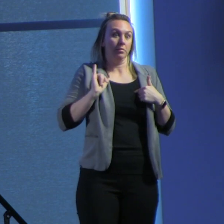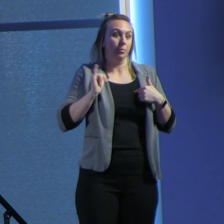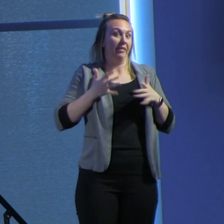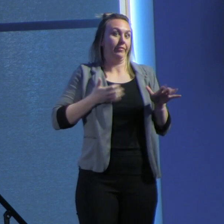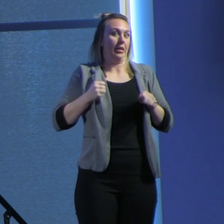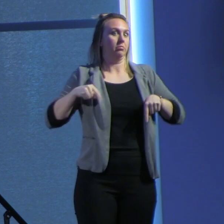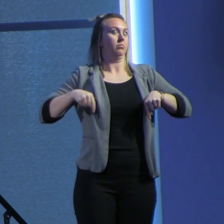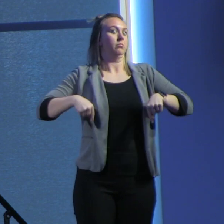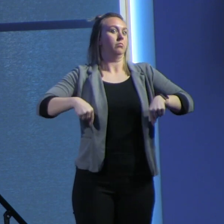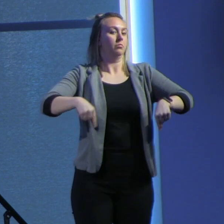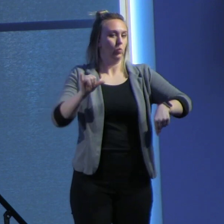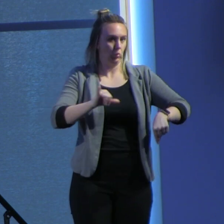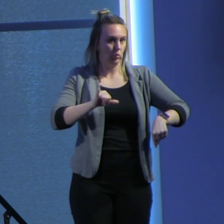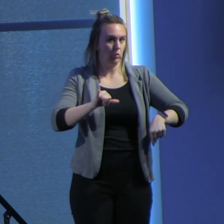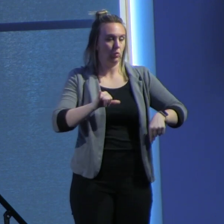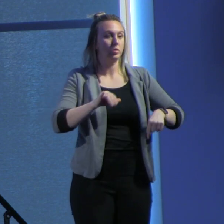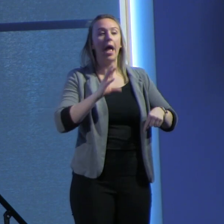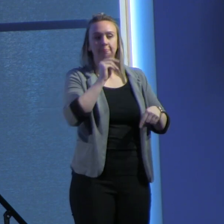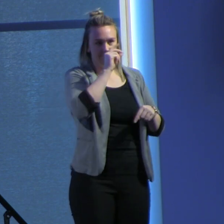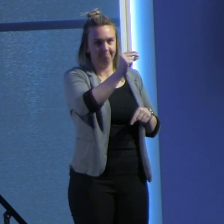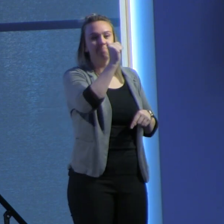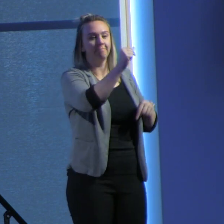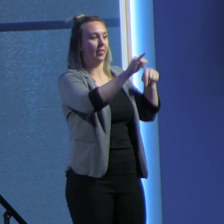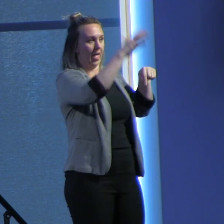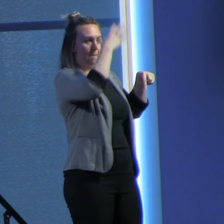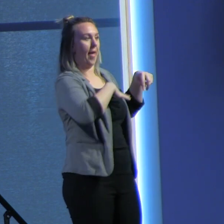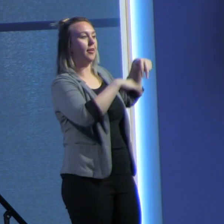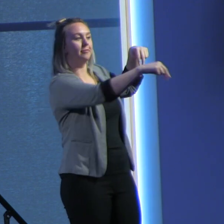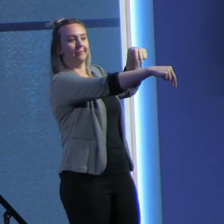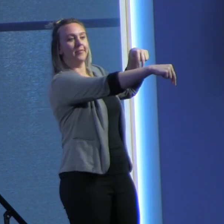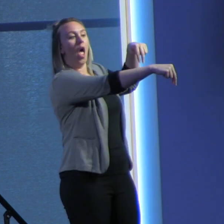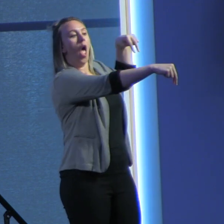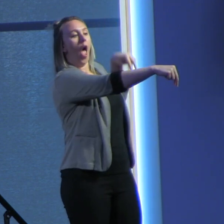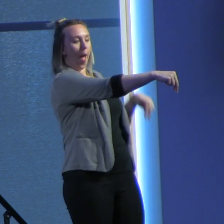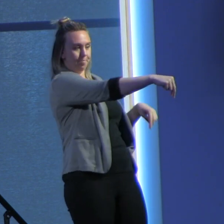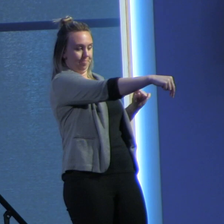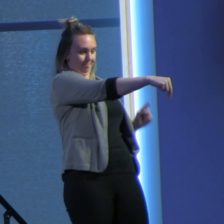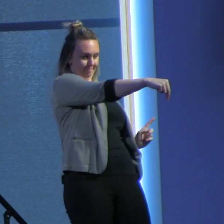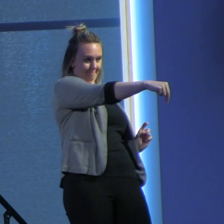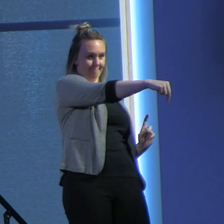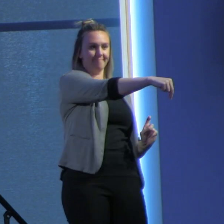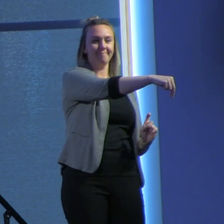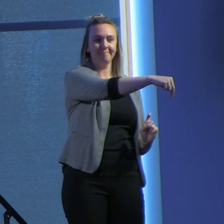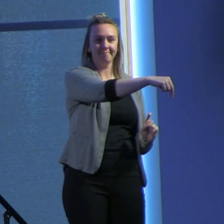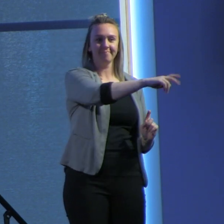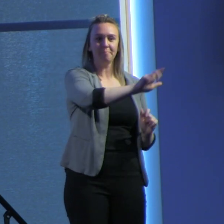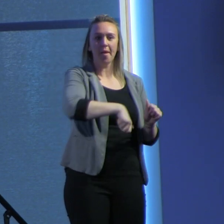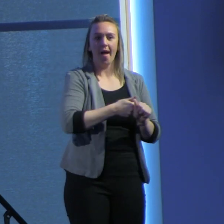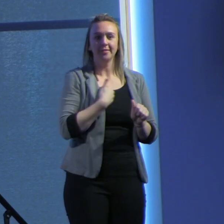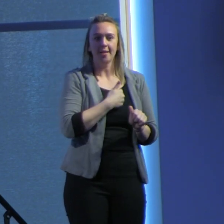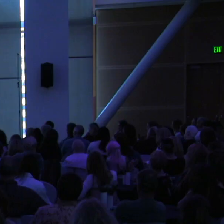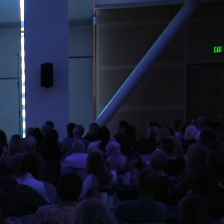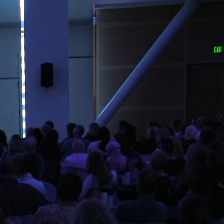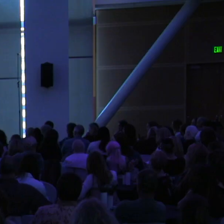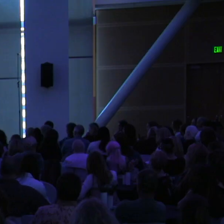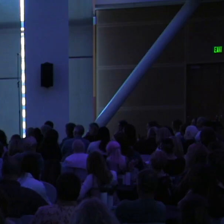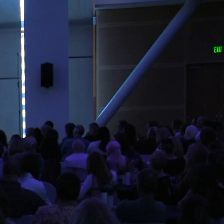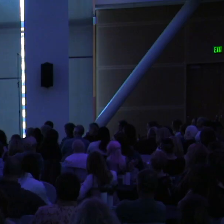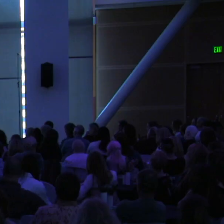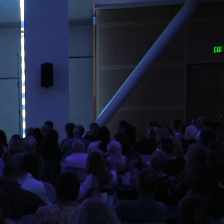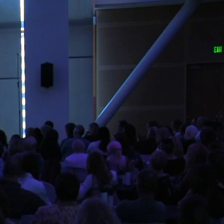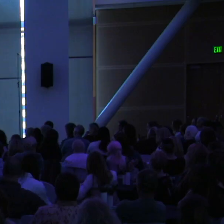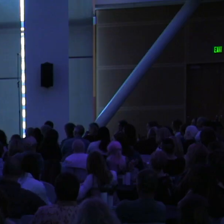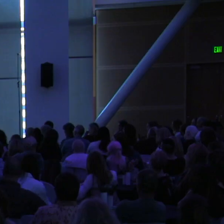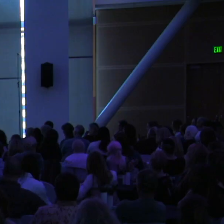and he, sure enough, he comes out of the stairwell behind us, and he